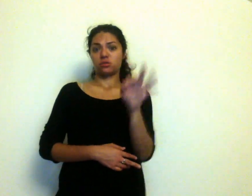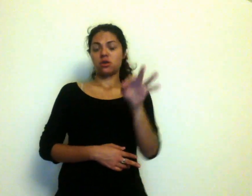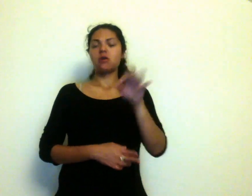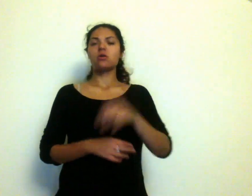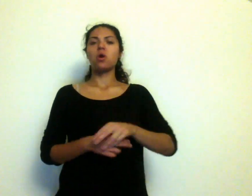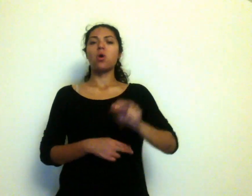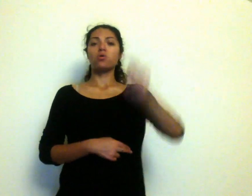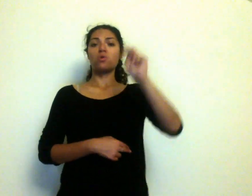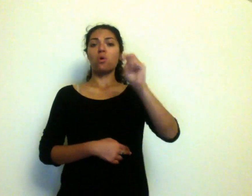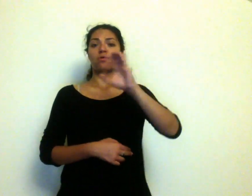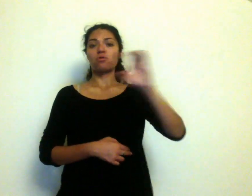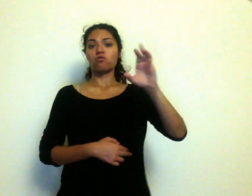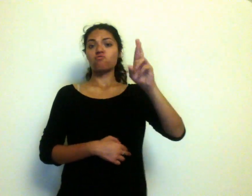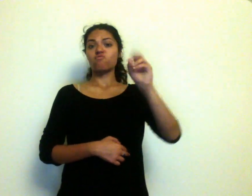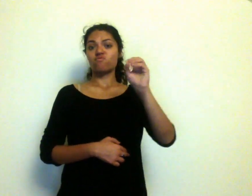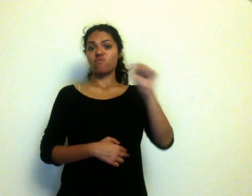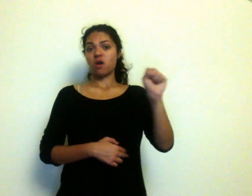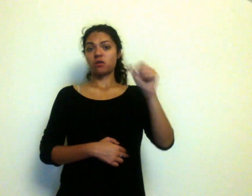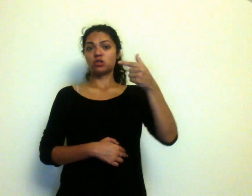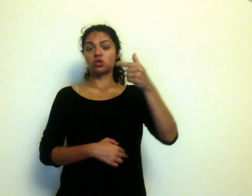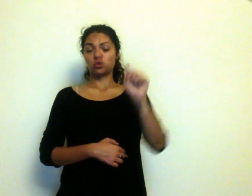30010. That's RZIM, Post Office Box